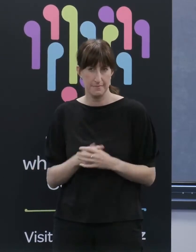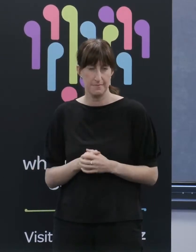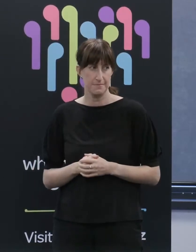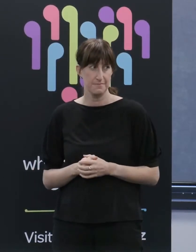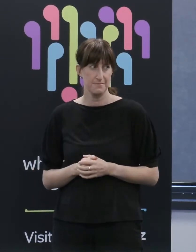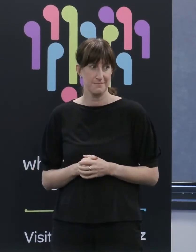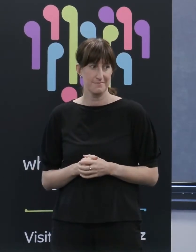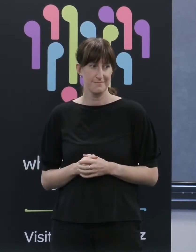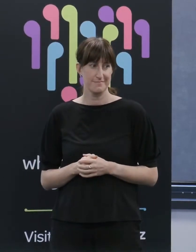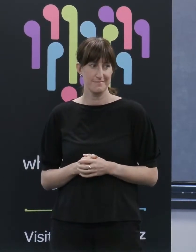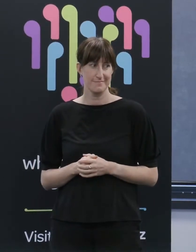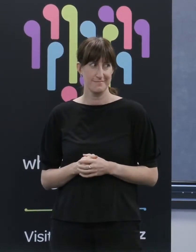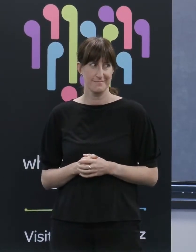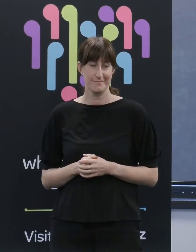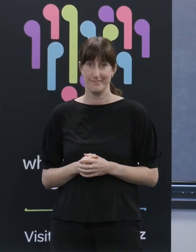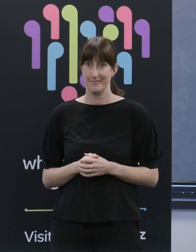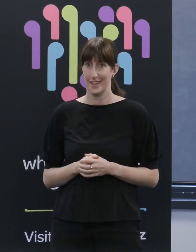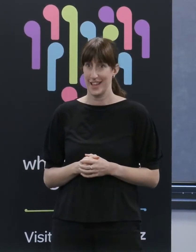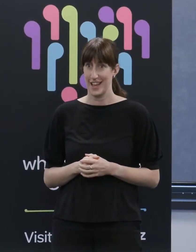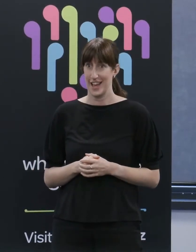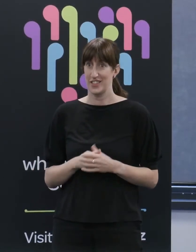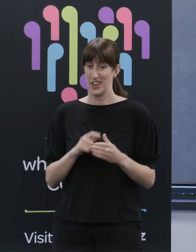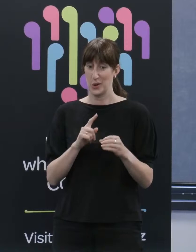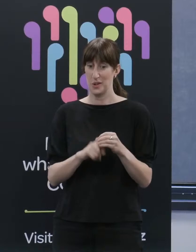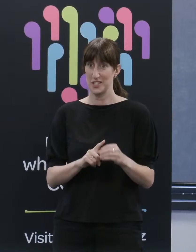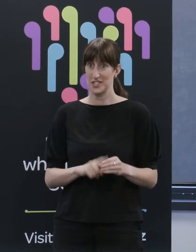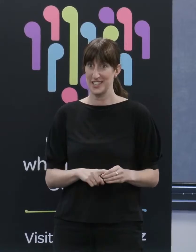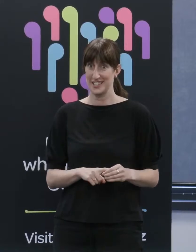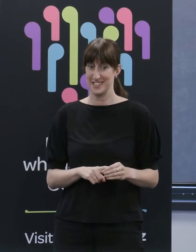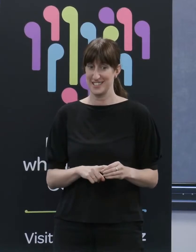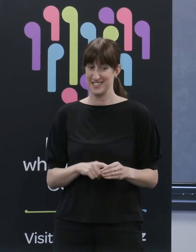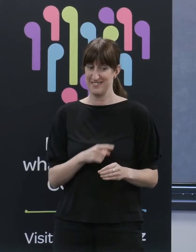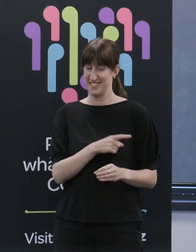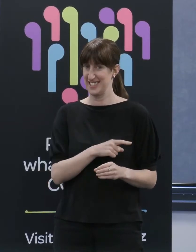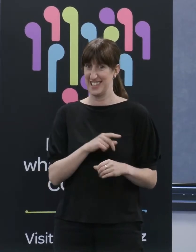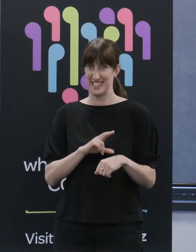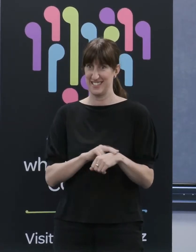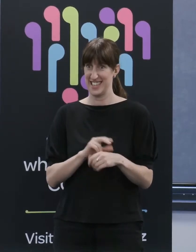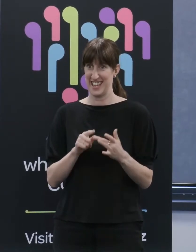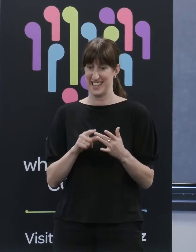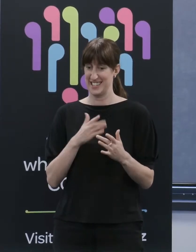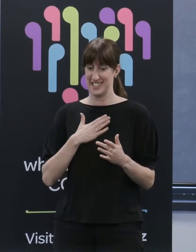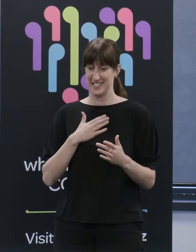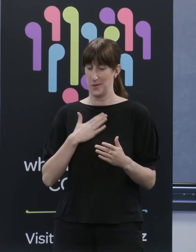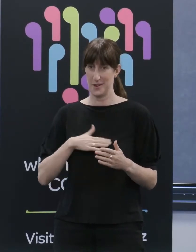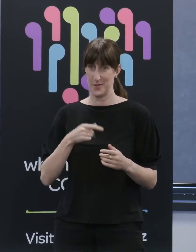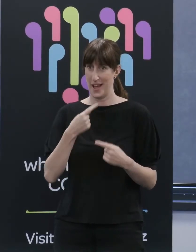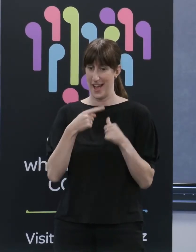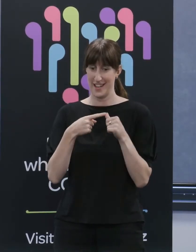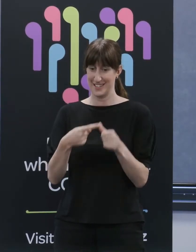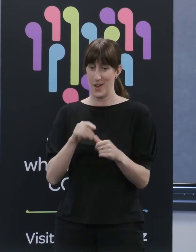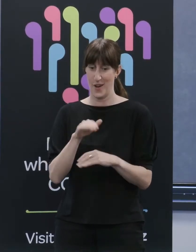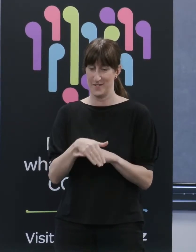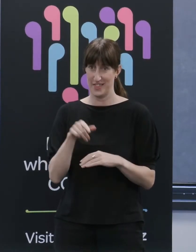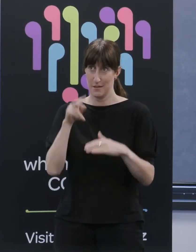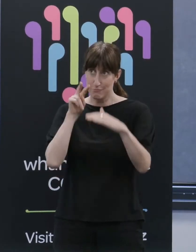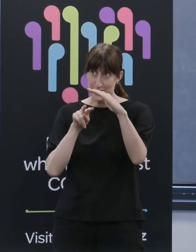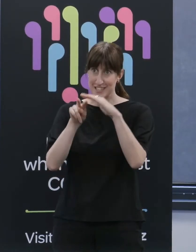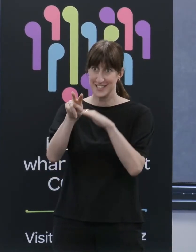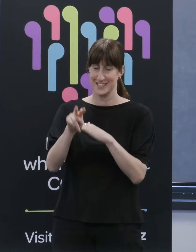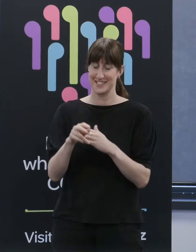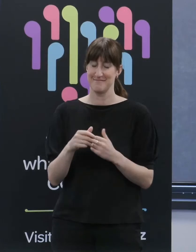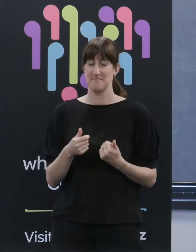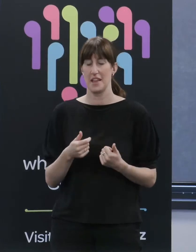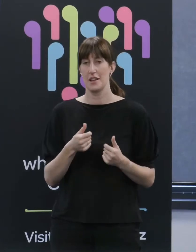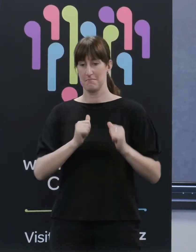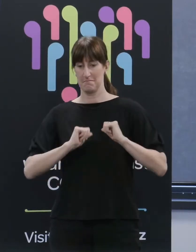It's always good to hand the modelling questions over to someone else. I've just seen some initial modelling, but actually done by